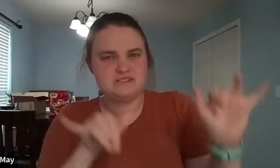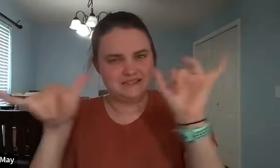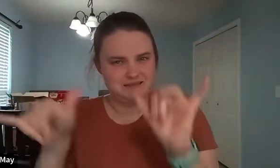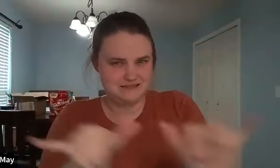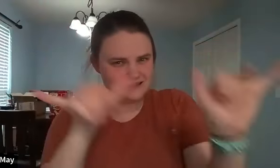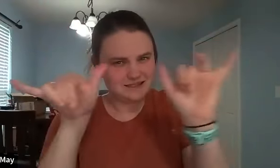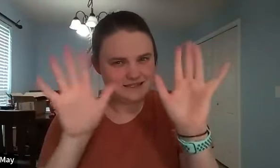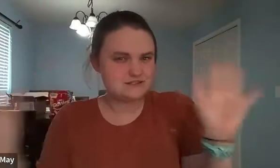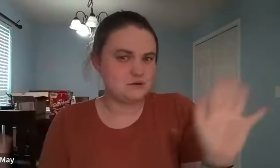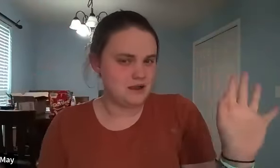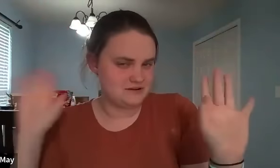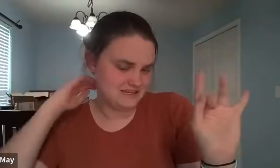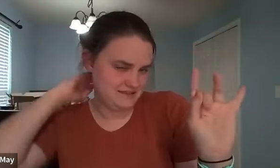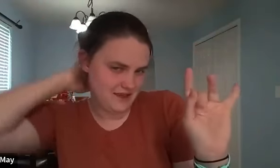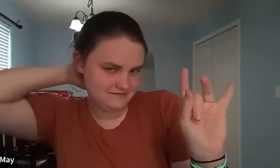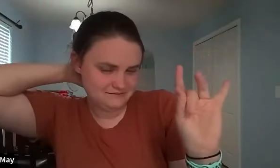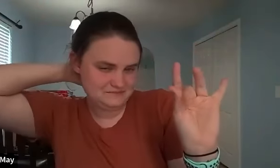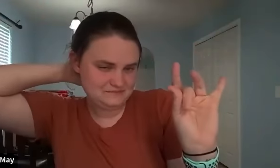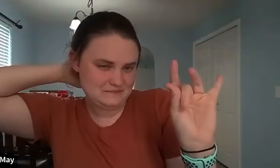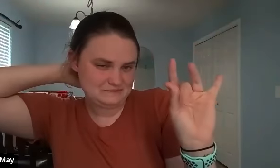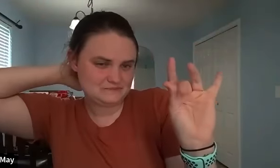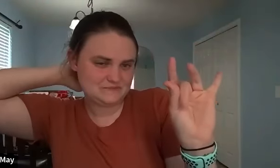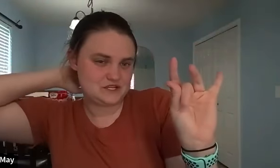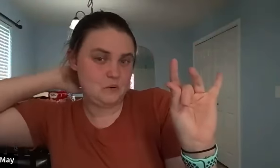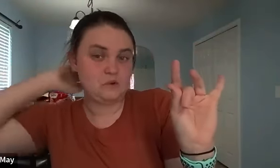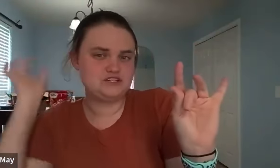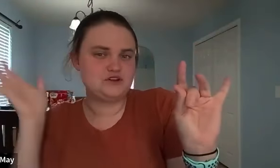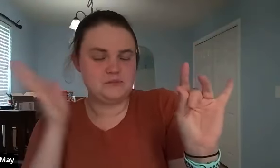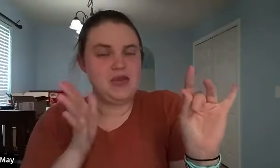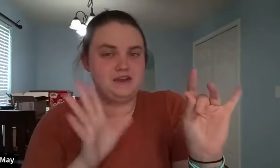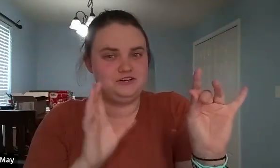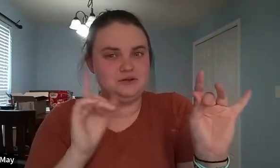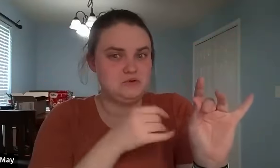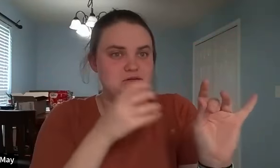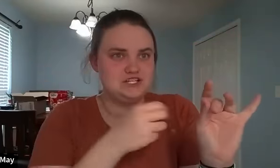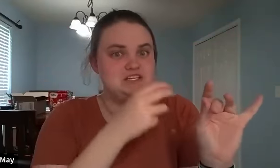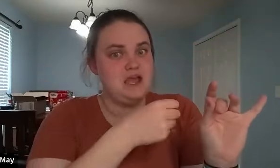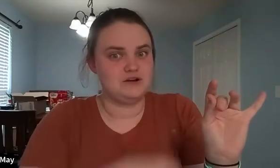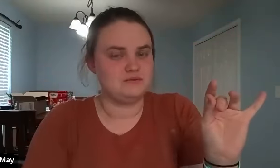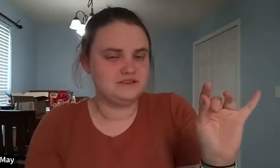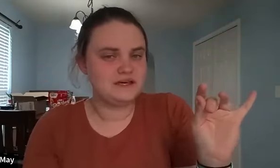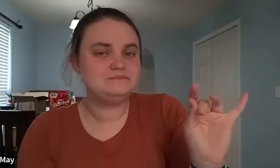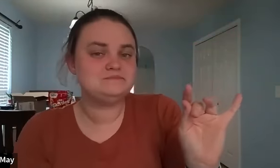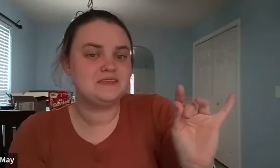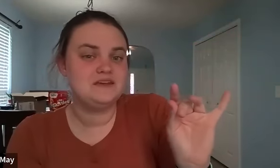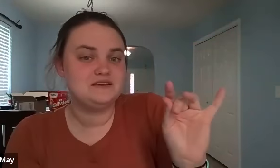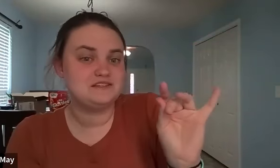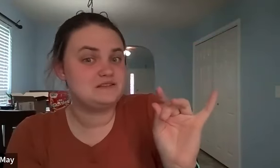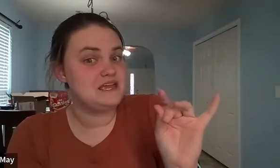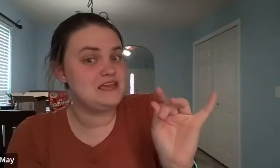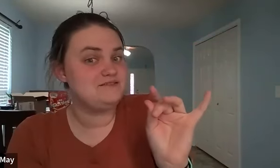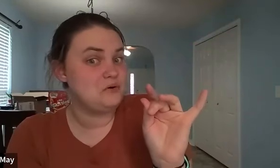like a consensus. So I always like that. So once you know the pattern, you can pretty much catch on with it. So then